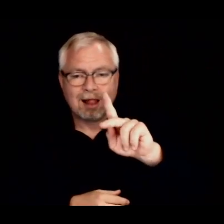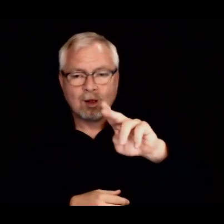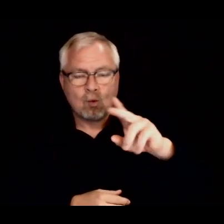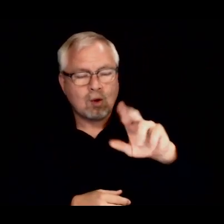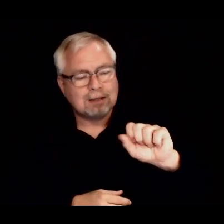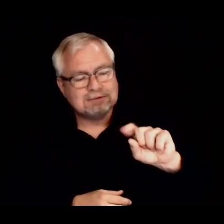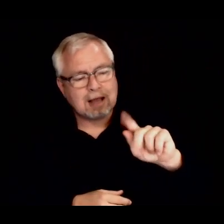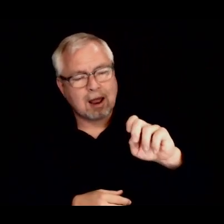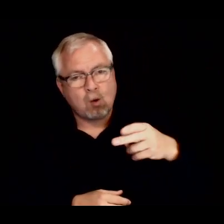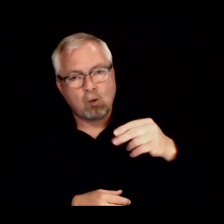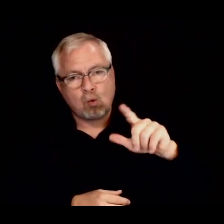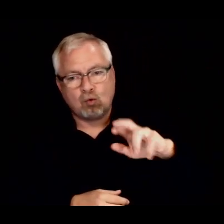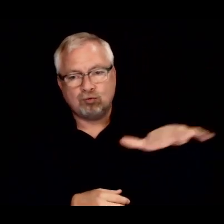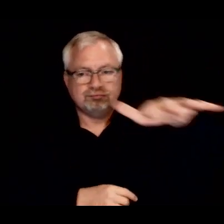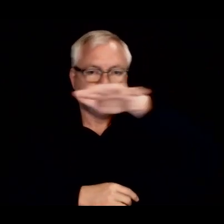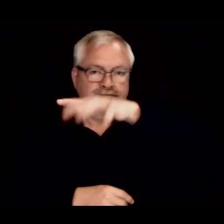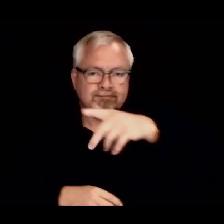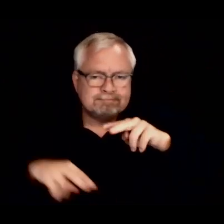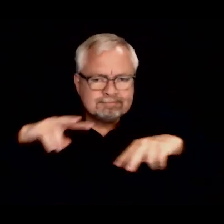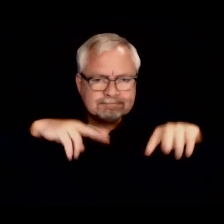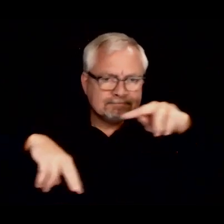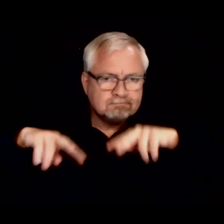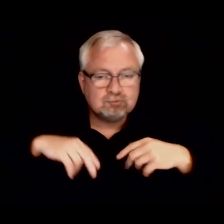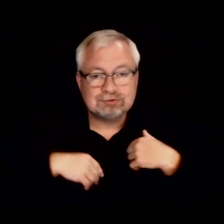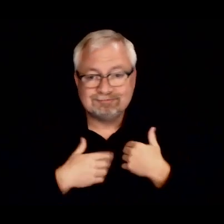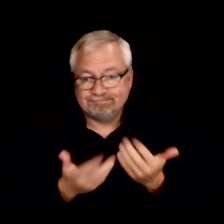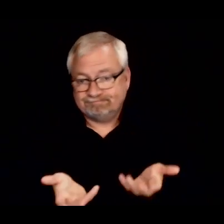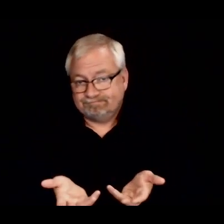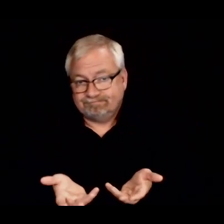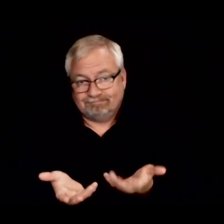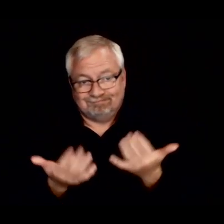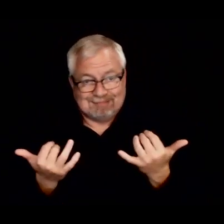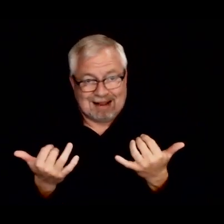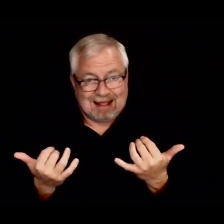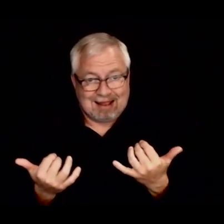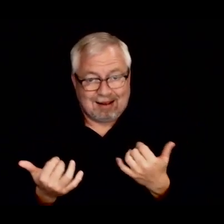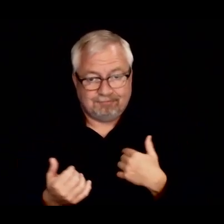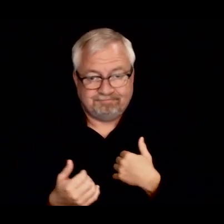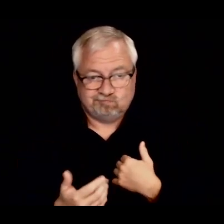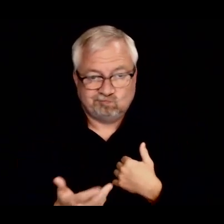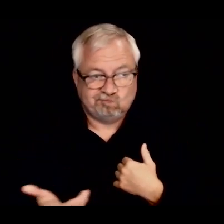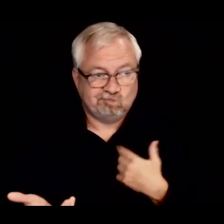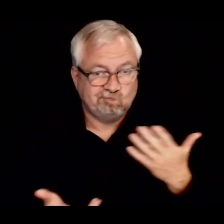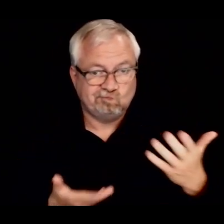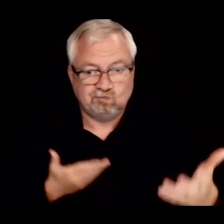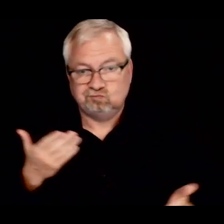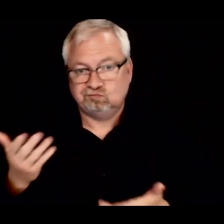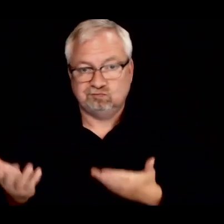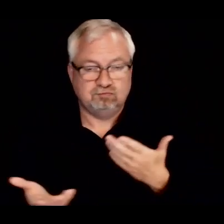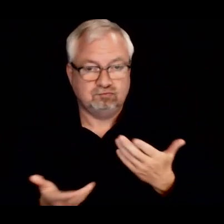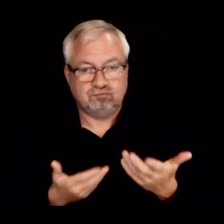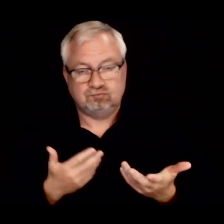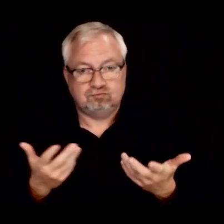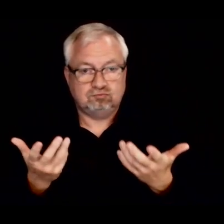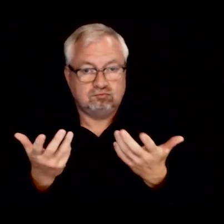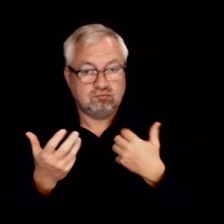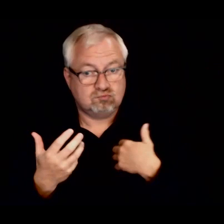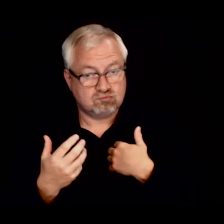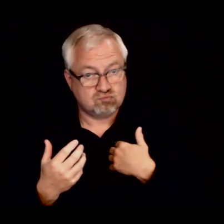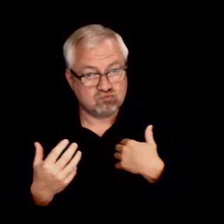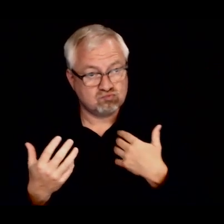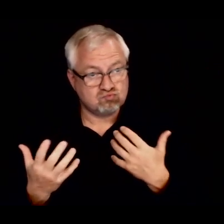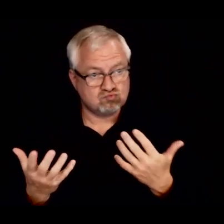I'll just say that I think we are always we always want to be sure that people